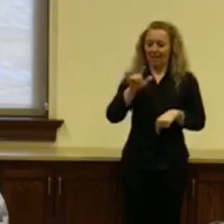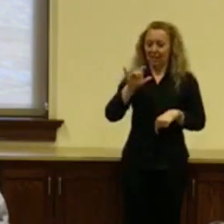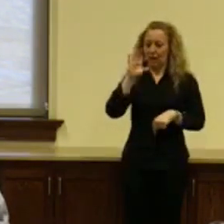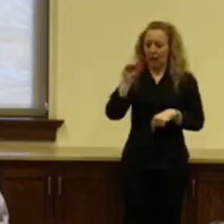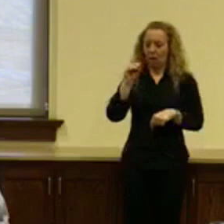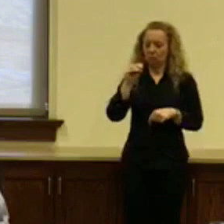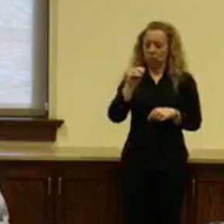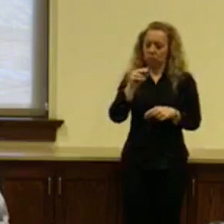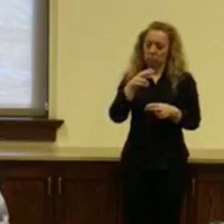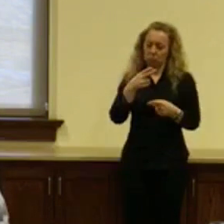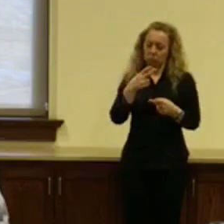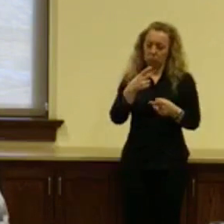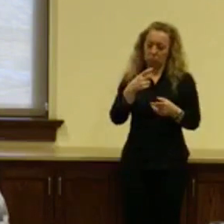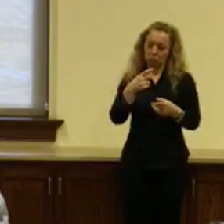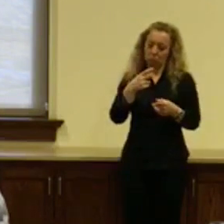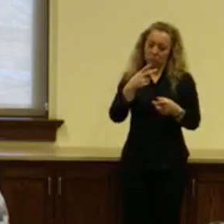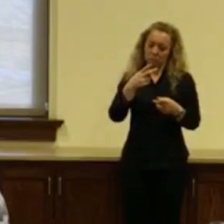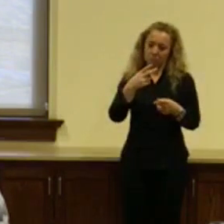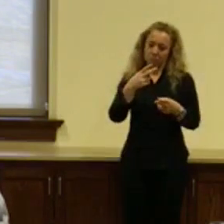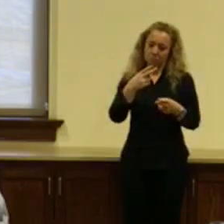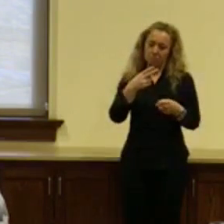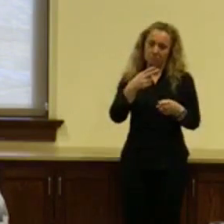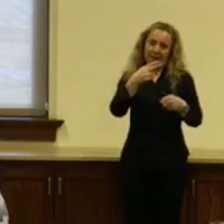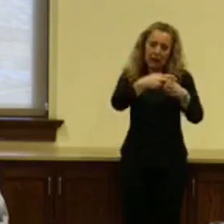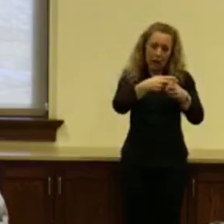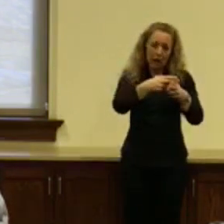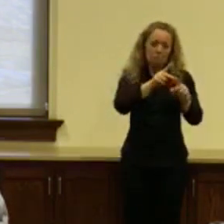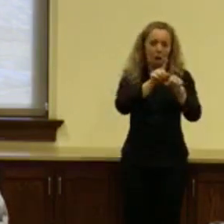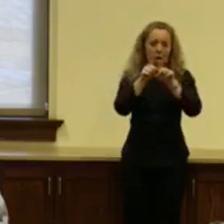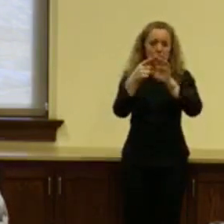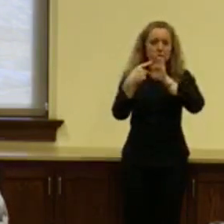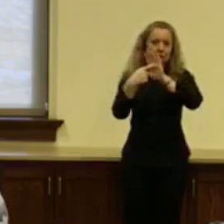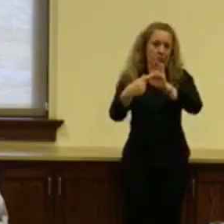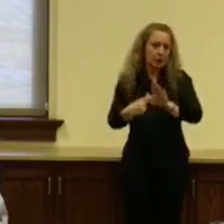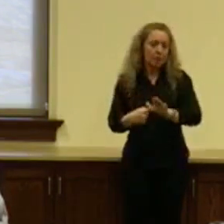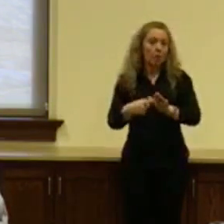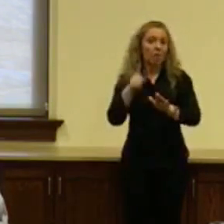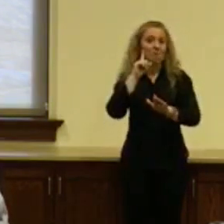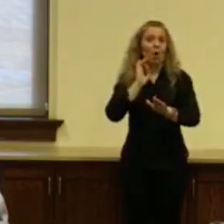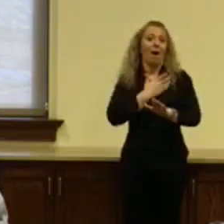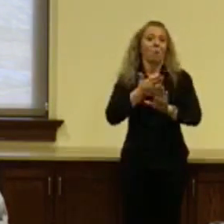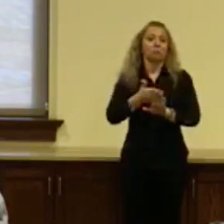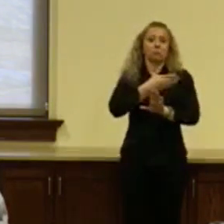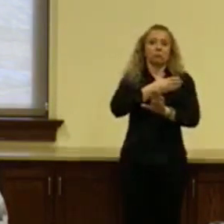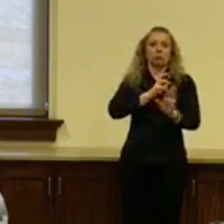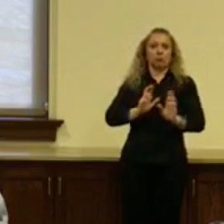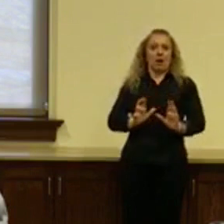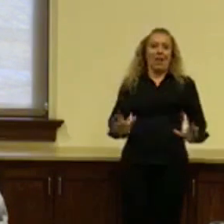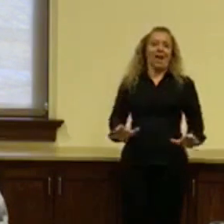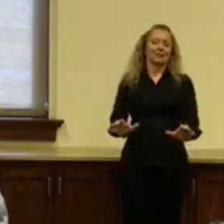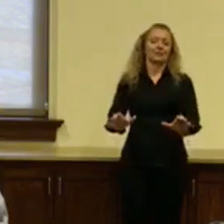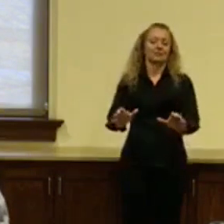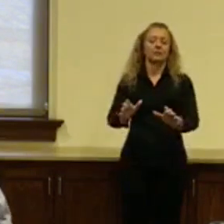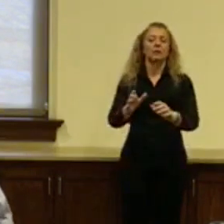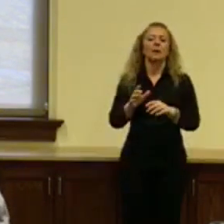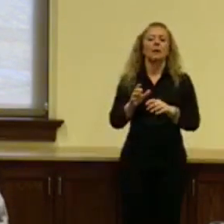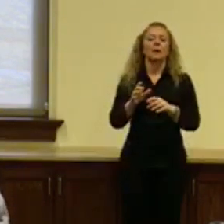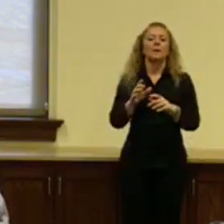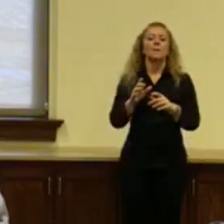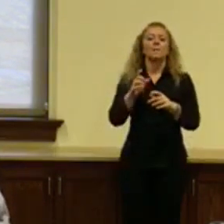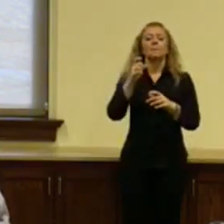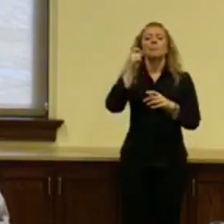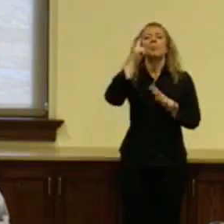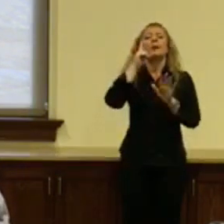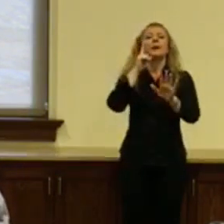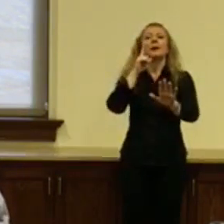out as being kind of an example of being proactive on something along these lines. So it's